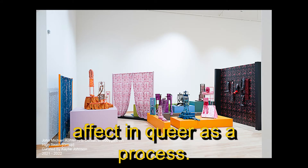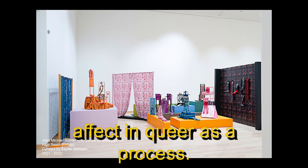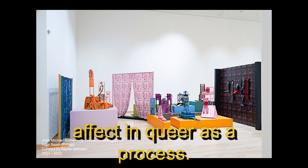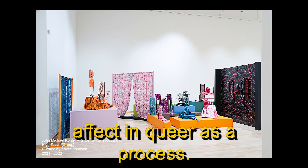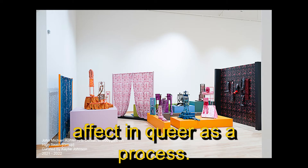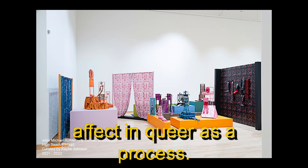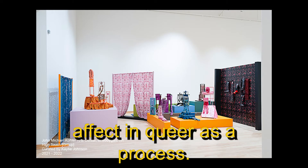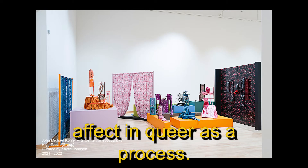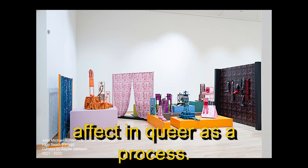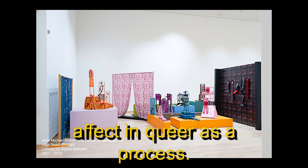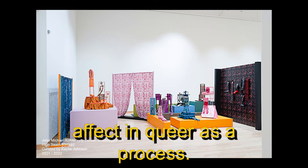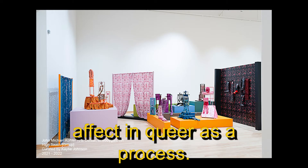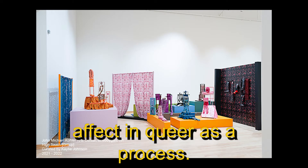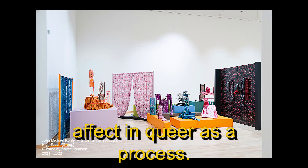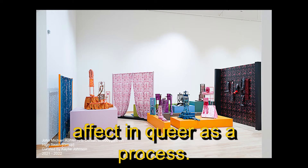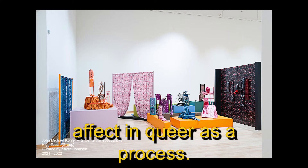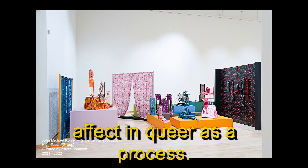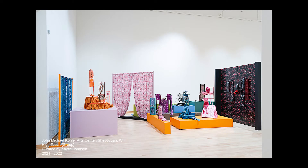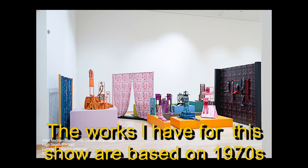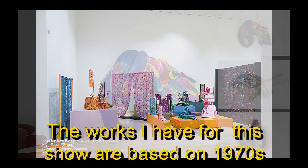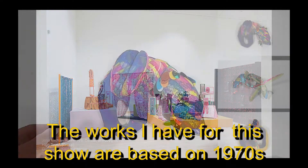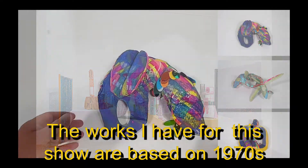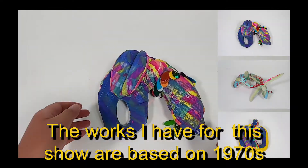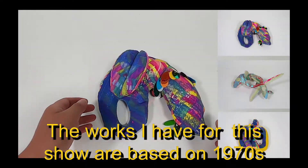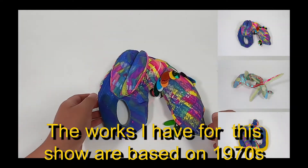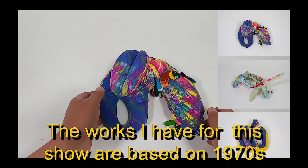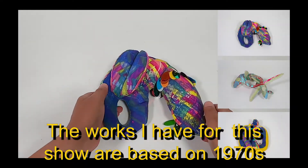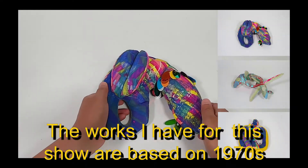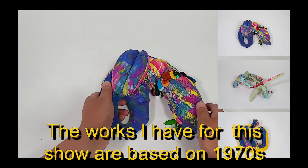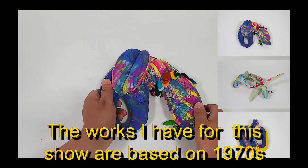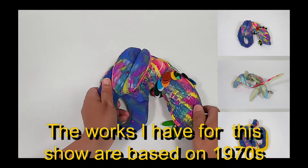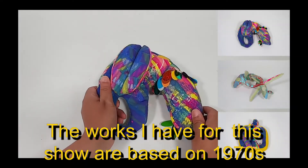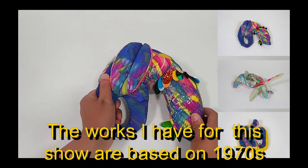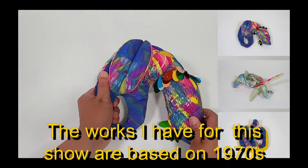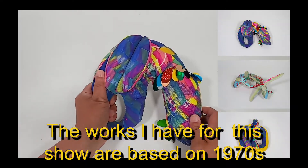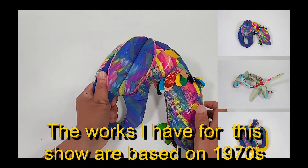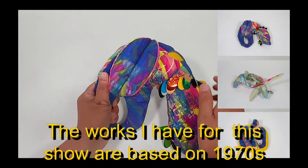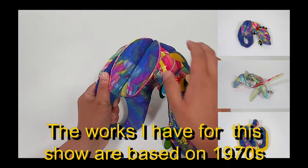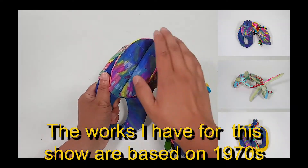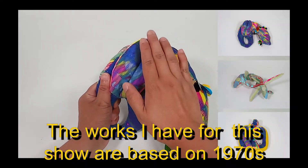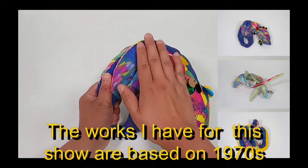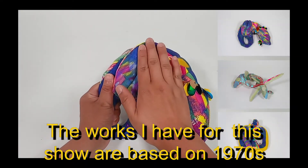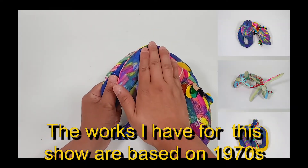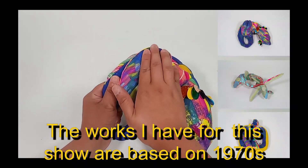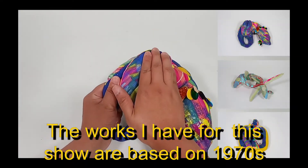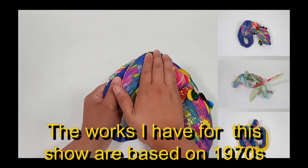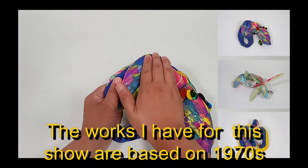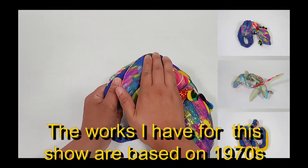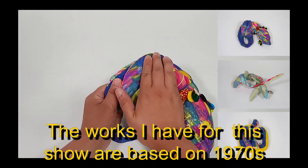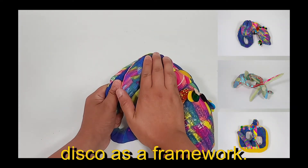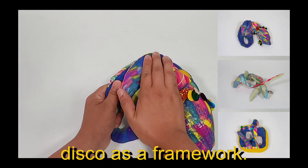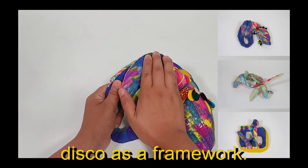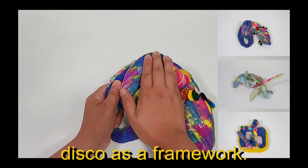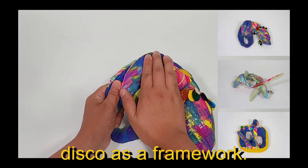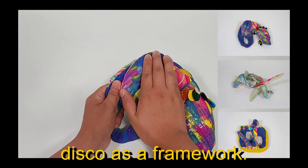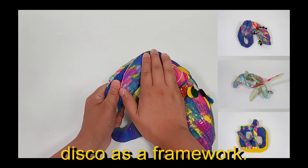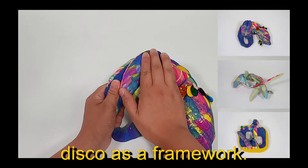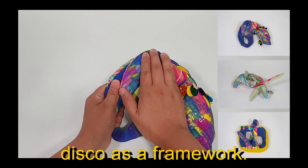affect, and queer as a process. The works I have for the show are based on 1970s disco as a framework, a